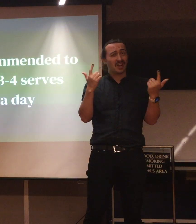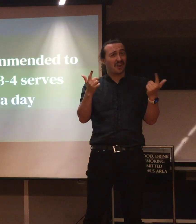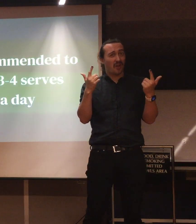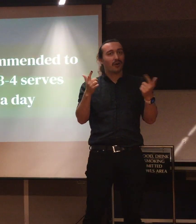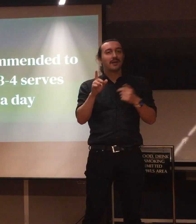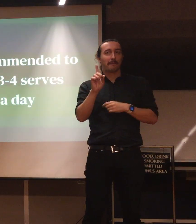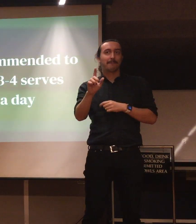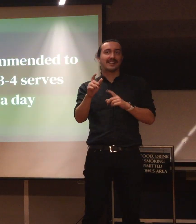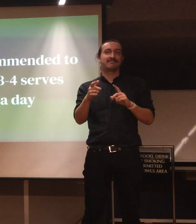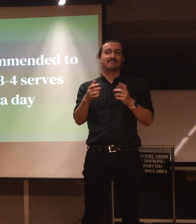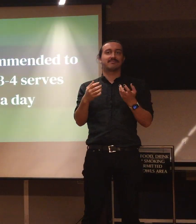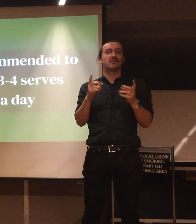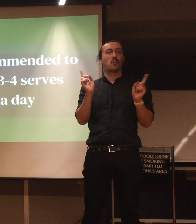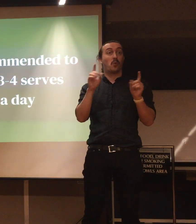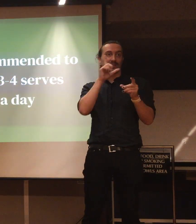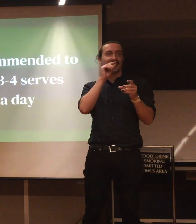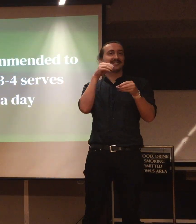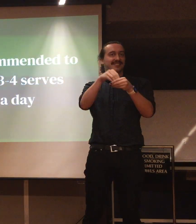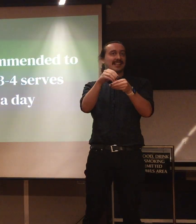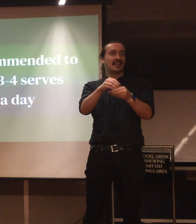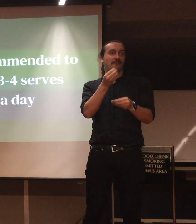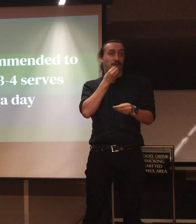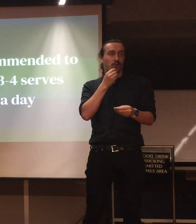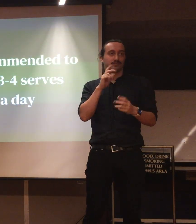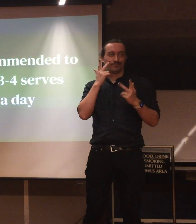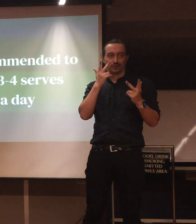can do to add some more calcium in your diet.